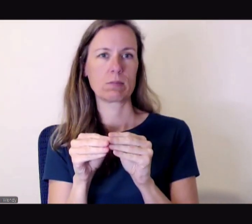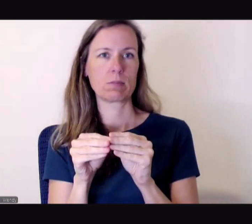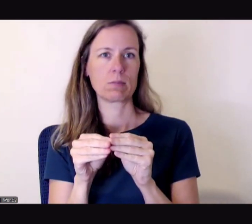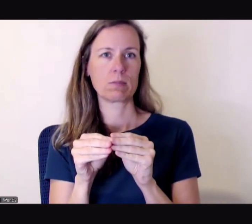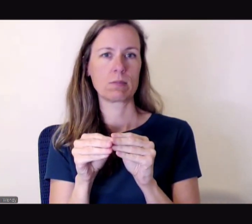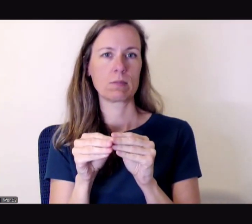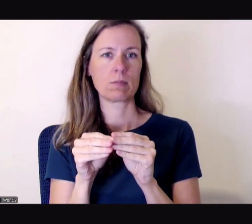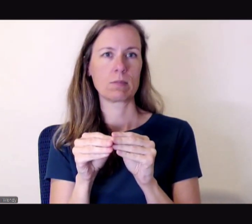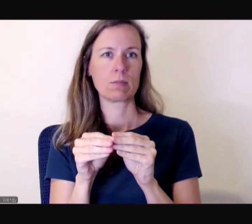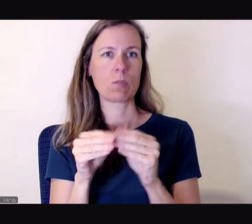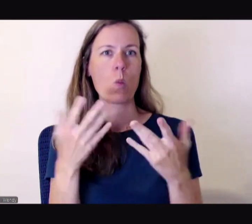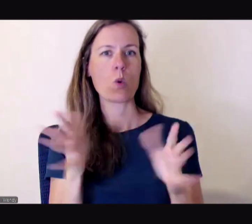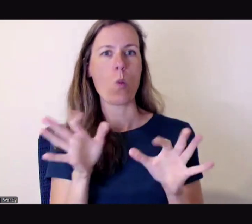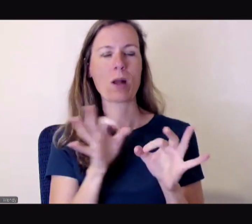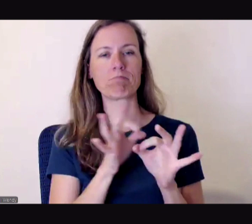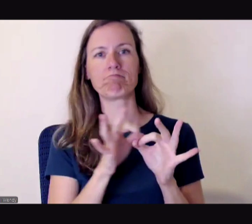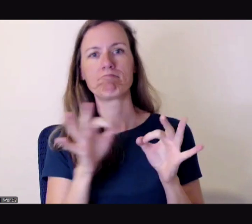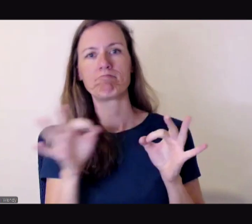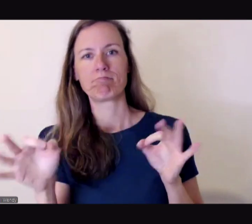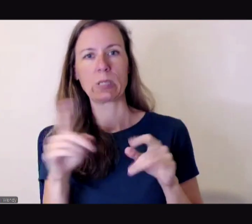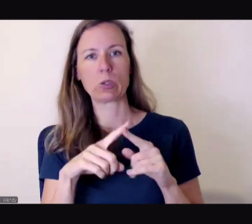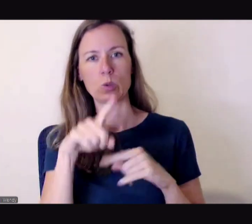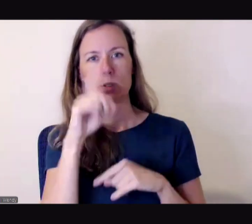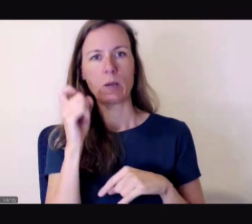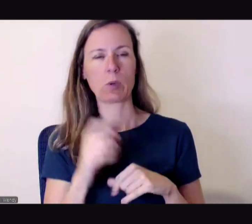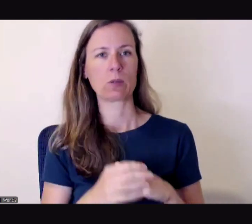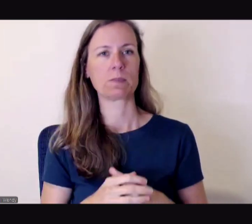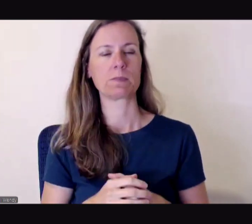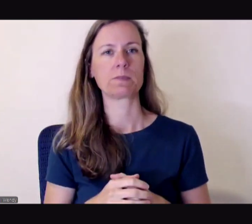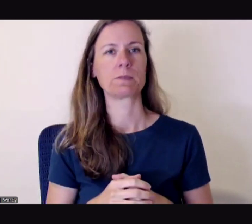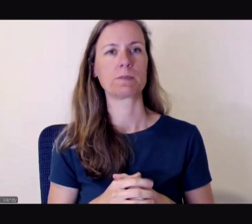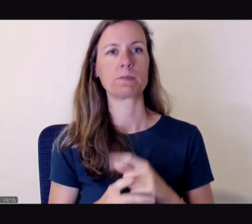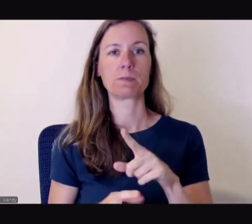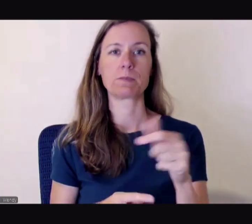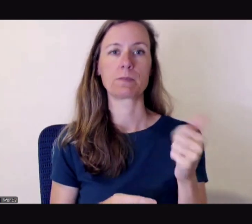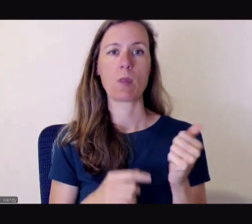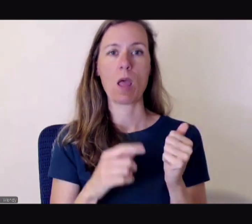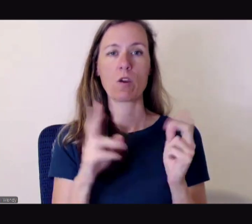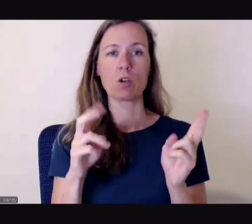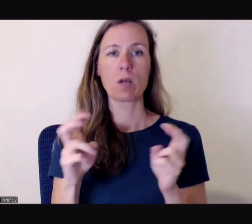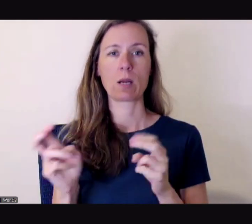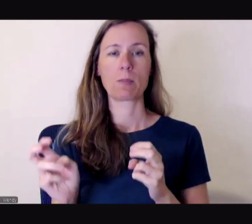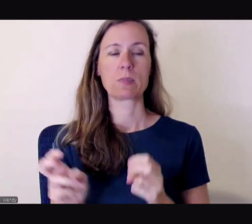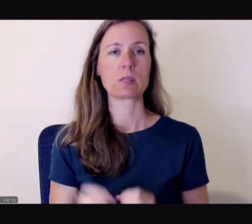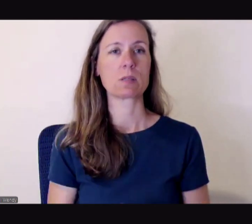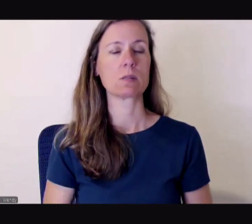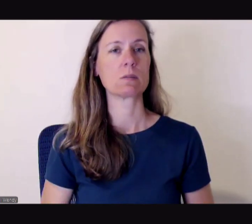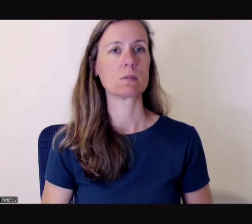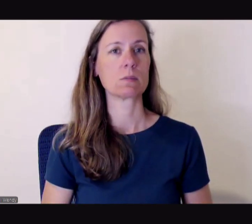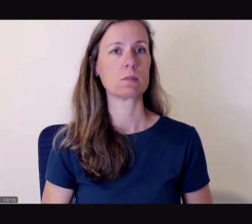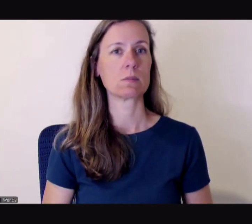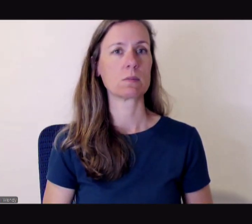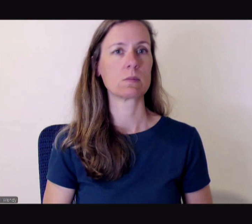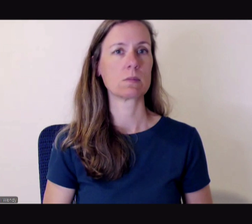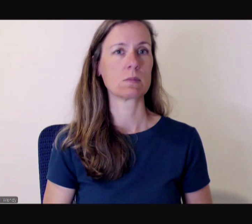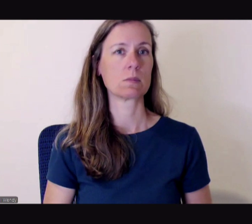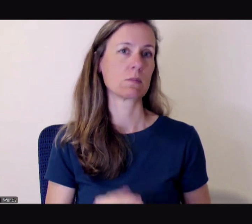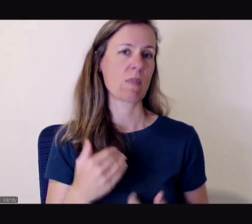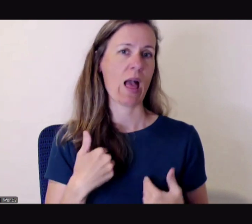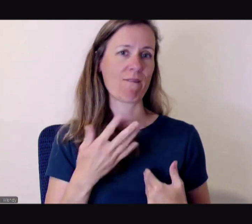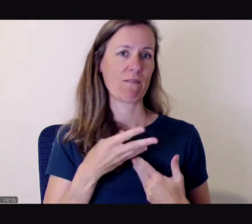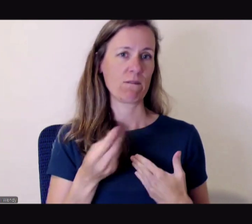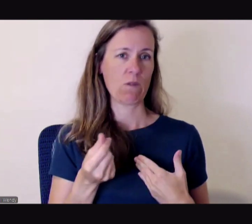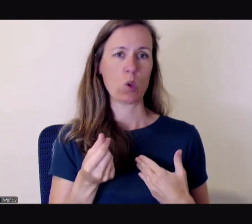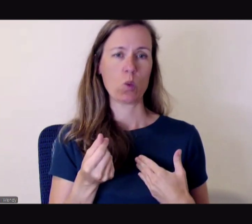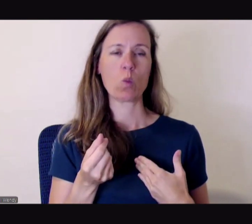we don't want it to drag into this summer. Other items, I have a few. Well, I'll start with mine then. I had